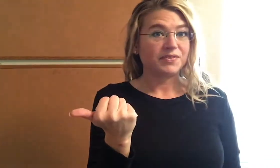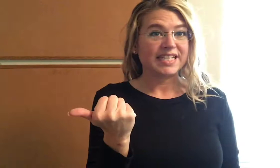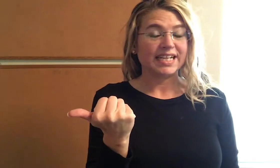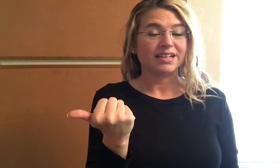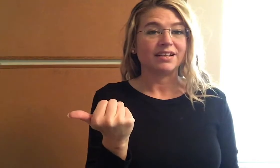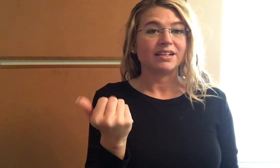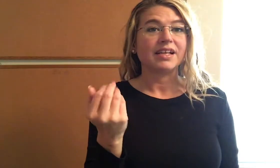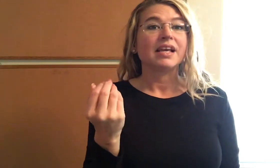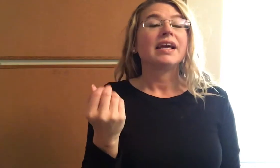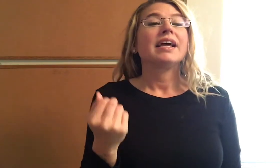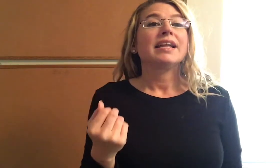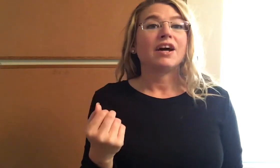15. Now